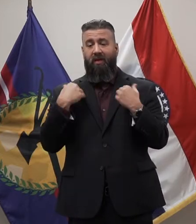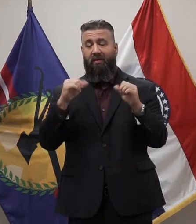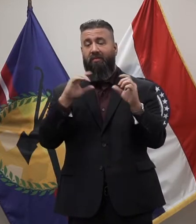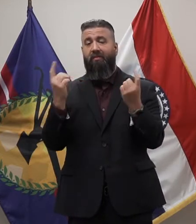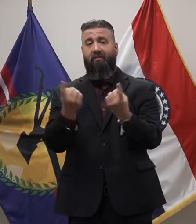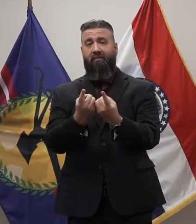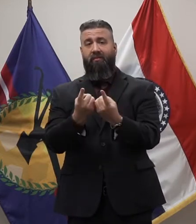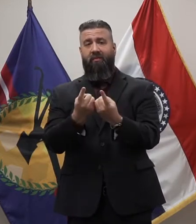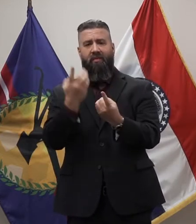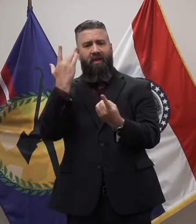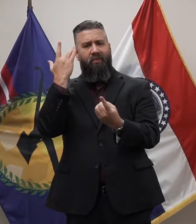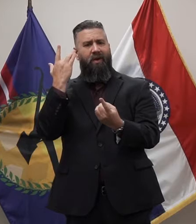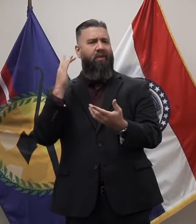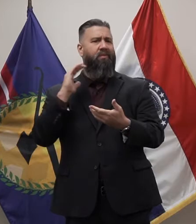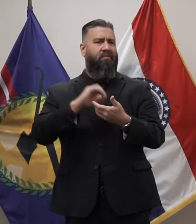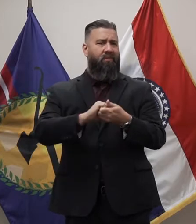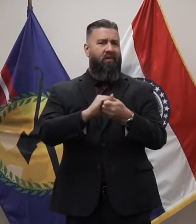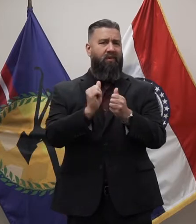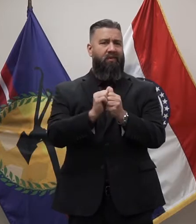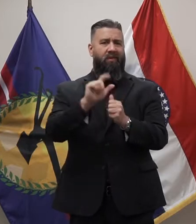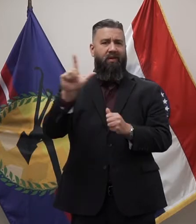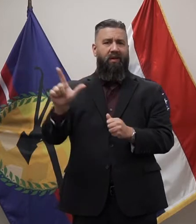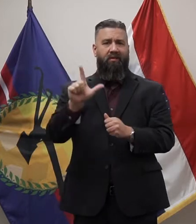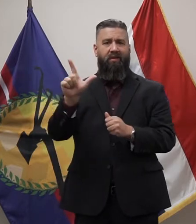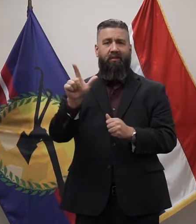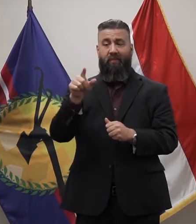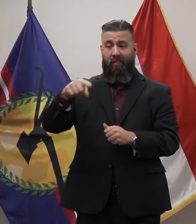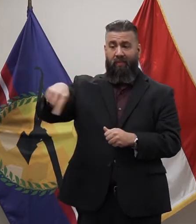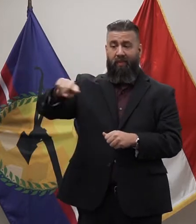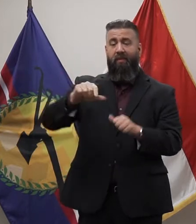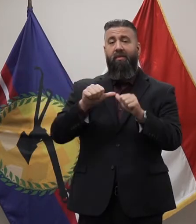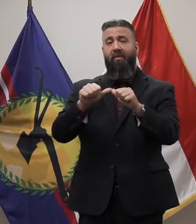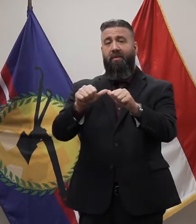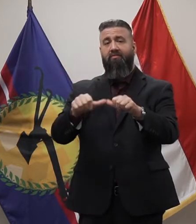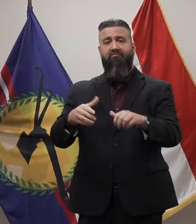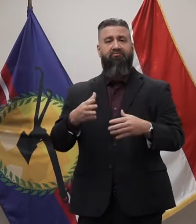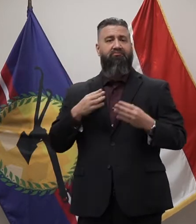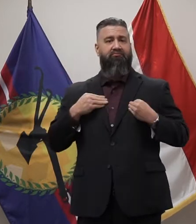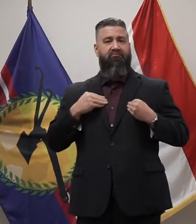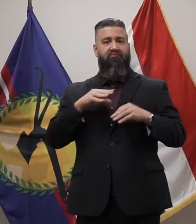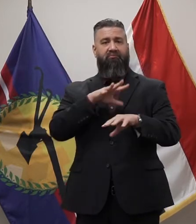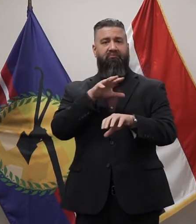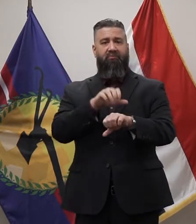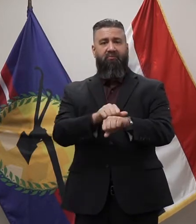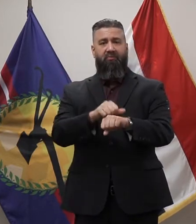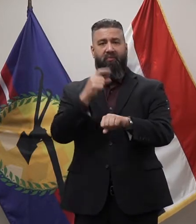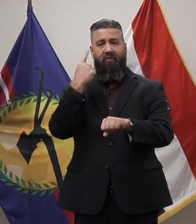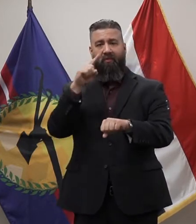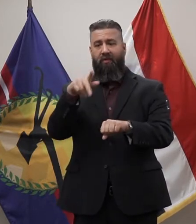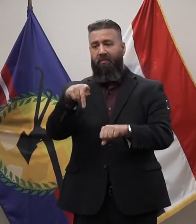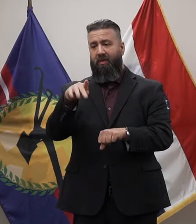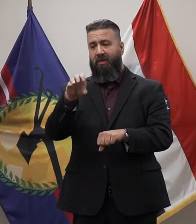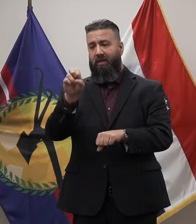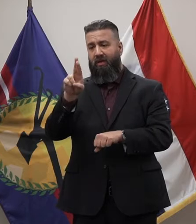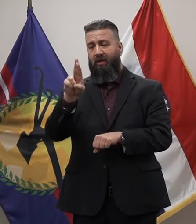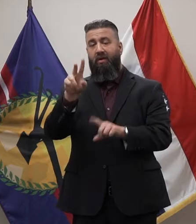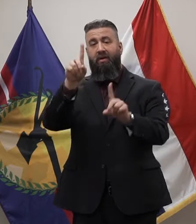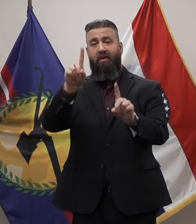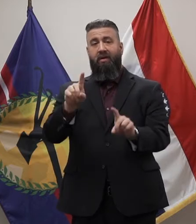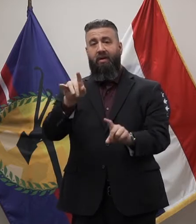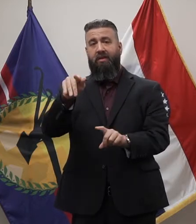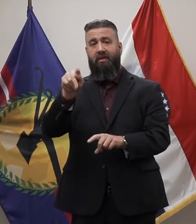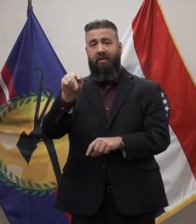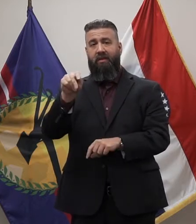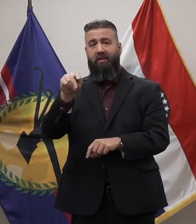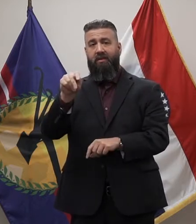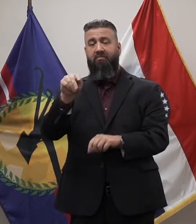library, which continues to take reservations for PCR saliva test kits that you can pick up curbside at the Rock